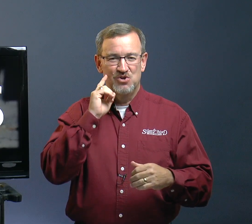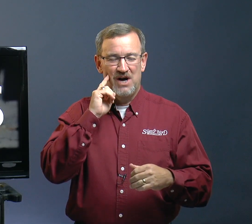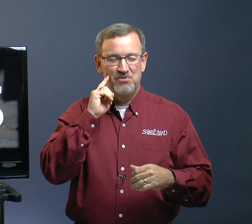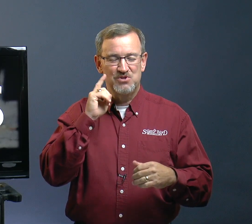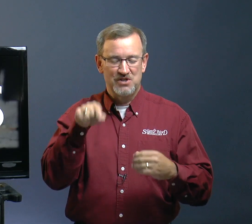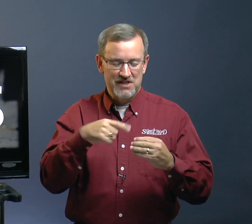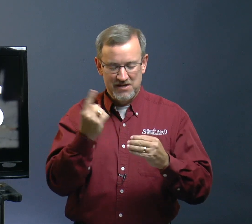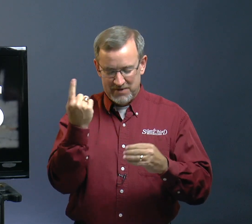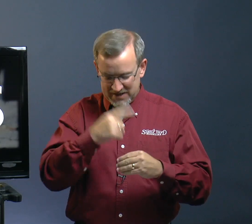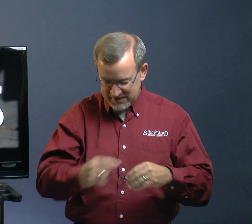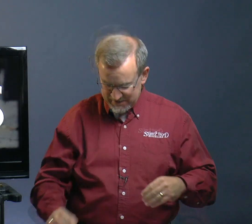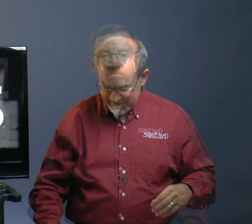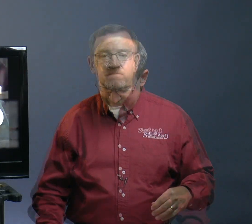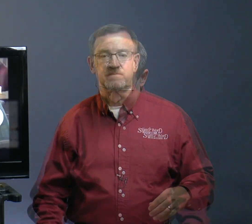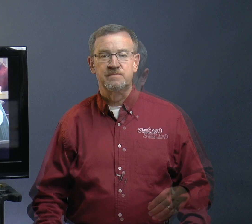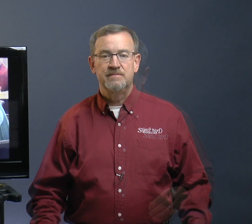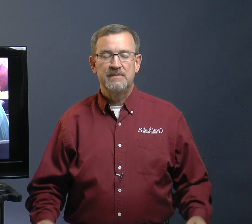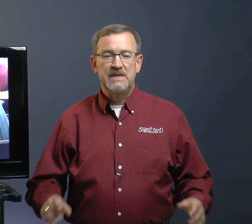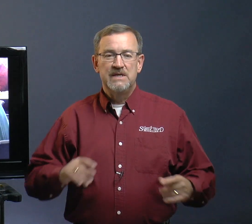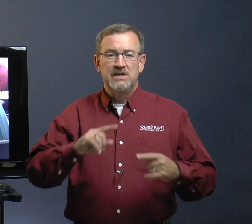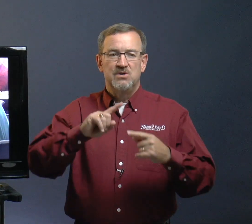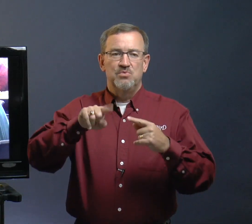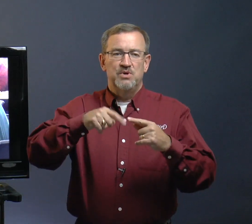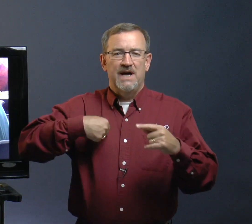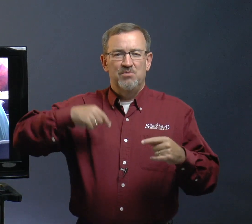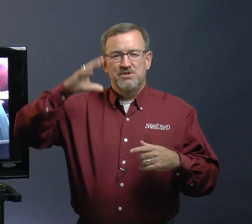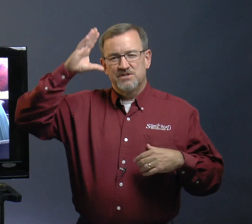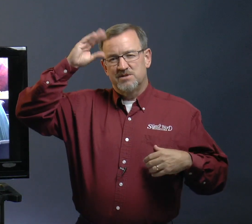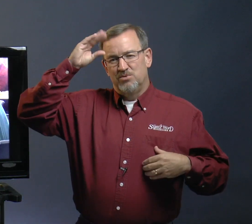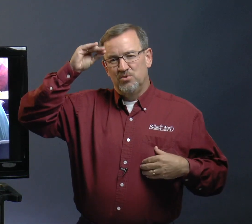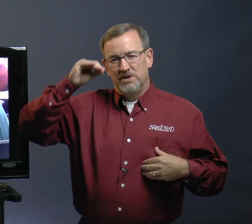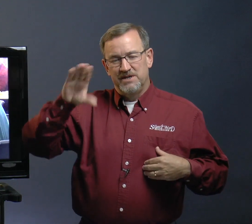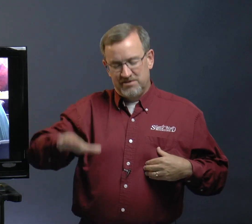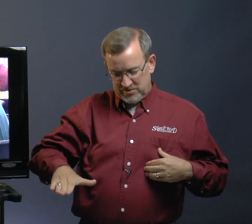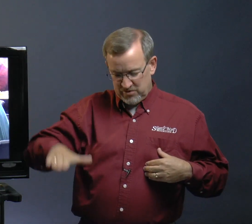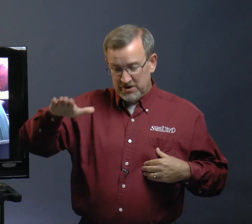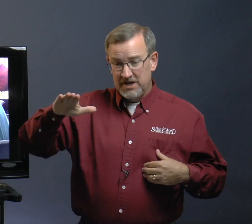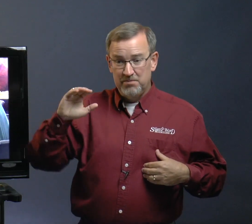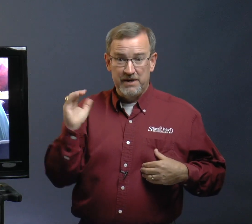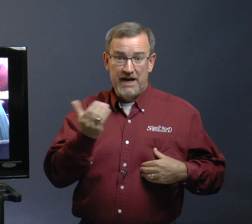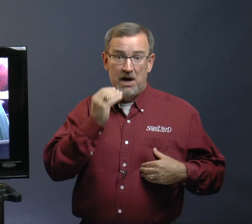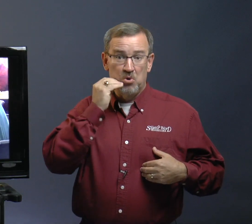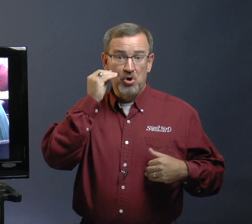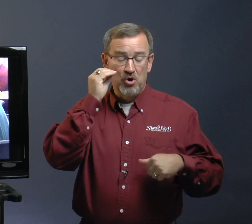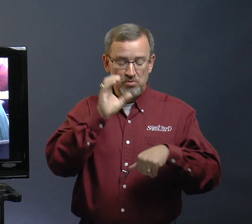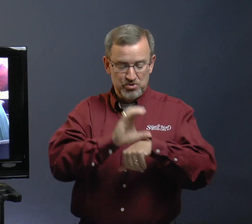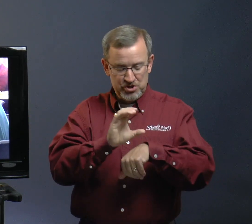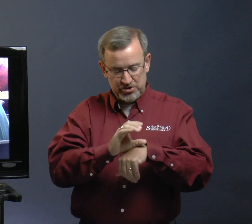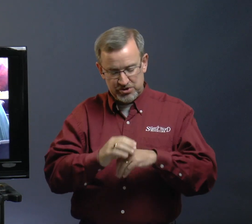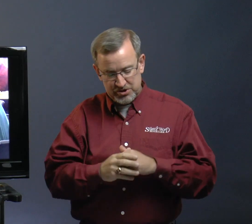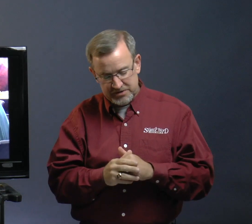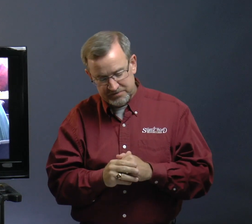I want you to think about it today. When I was just a boy growing up in our home church,